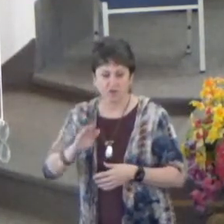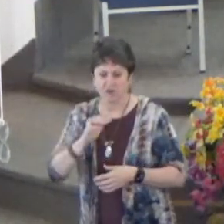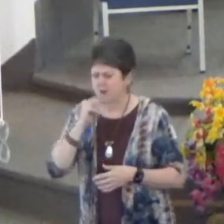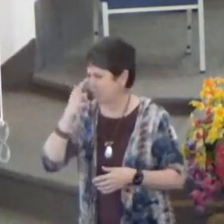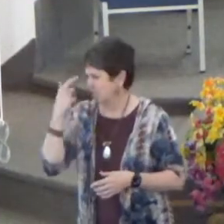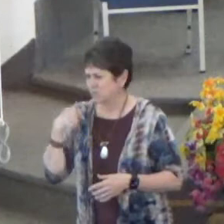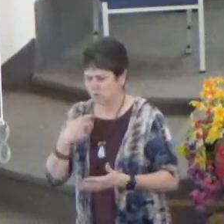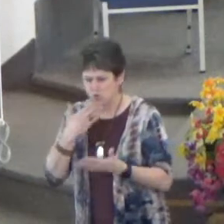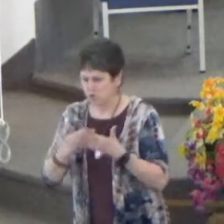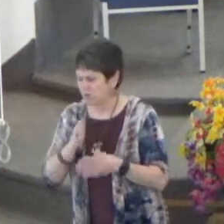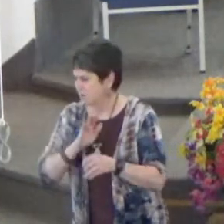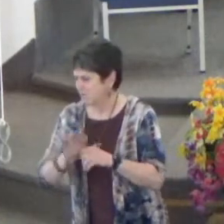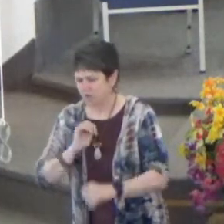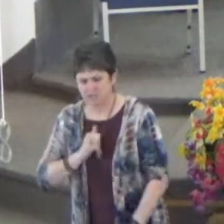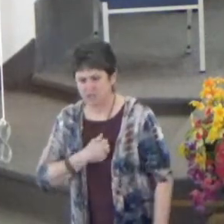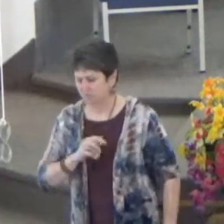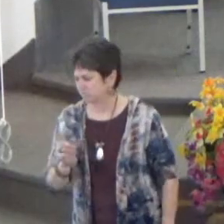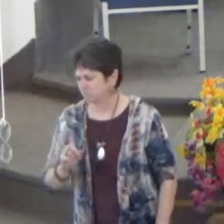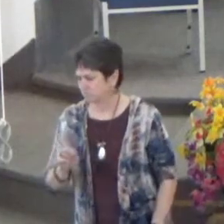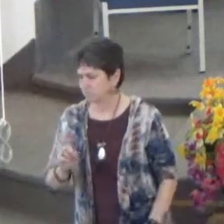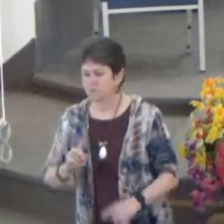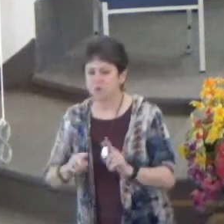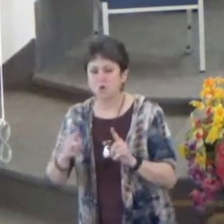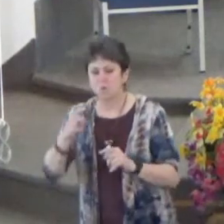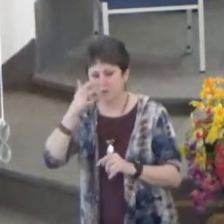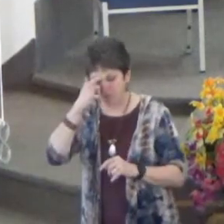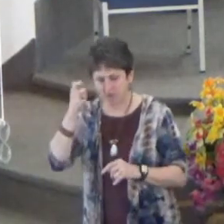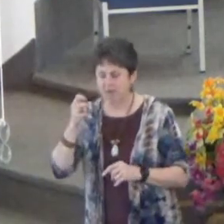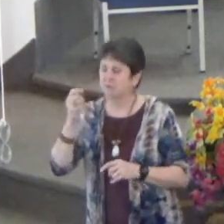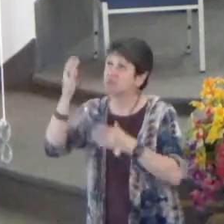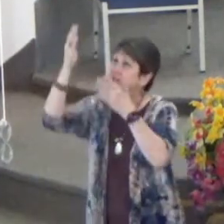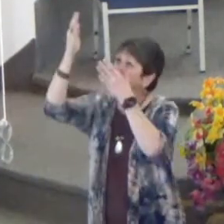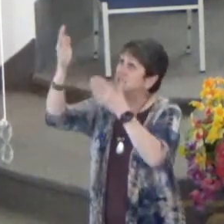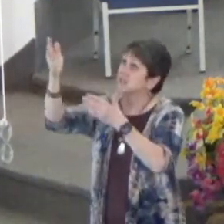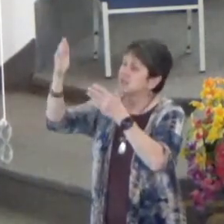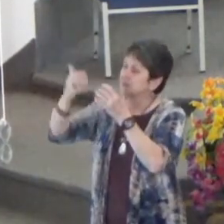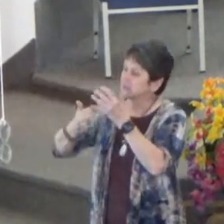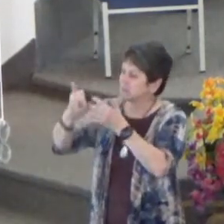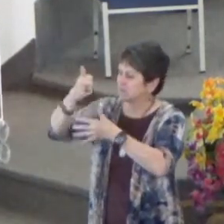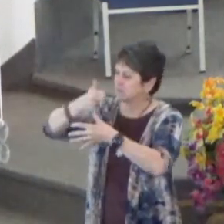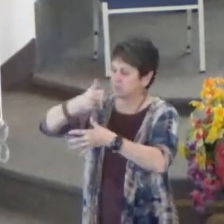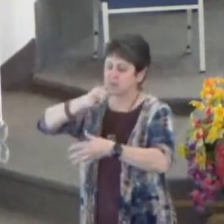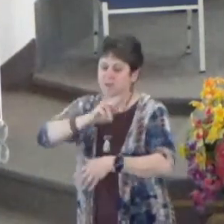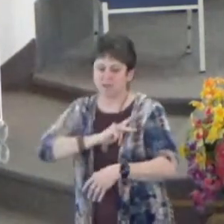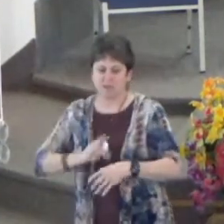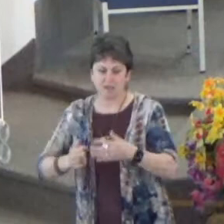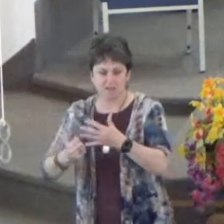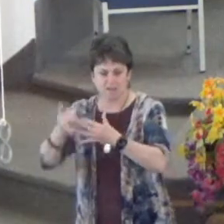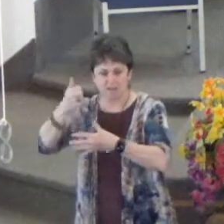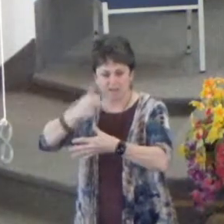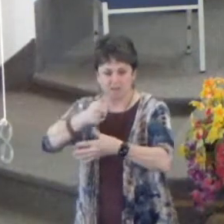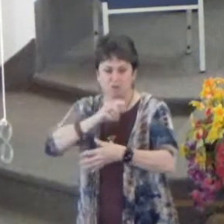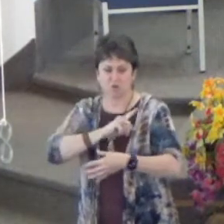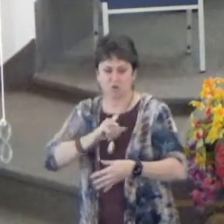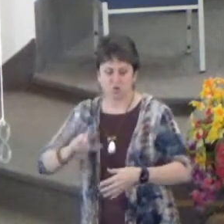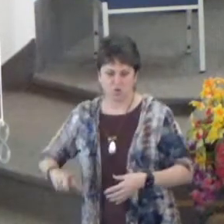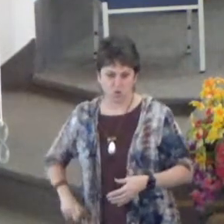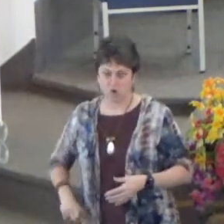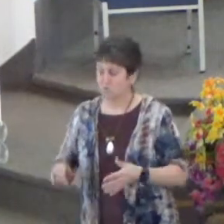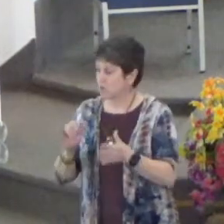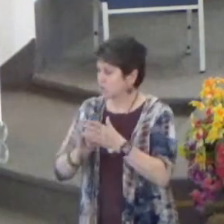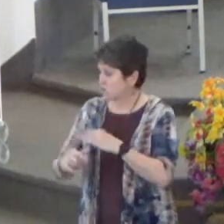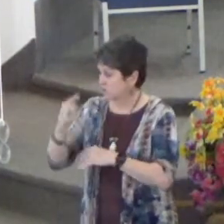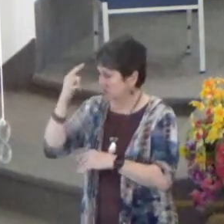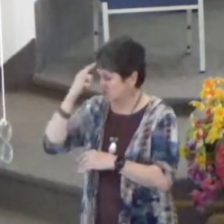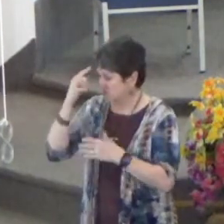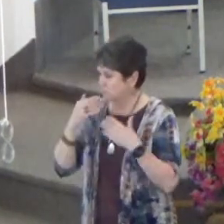because we're good enough, but because he is King of Kings and Lord of Lords. And with those